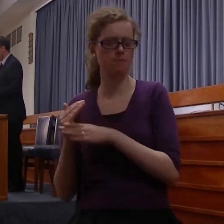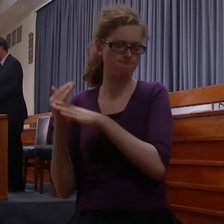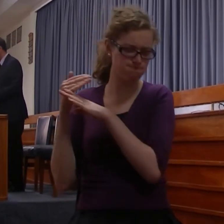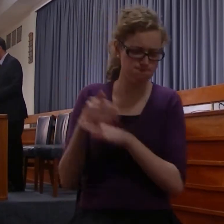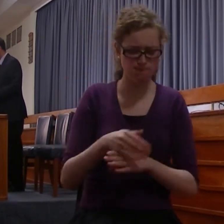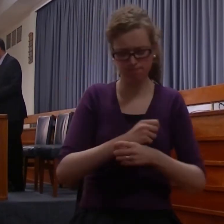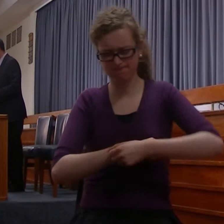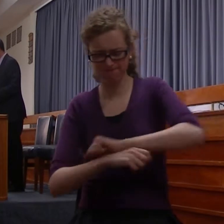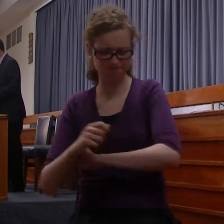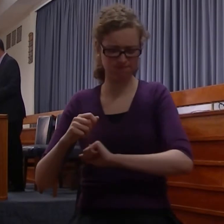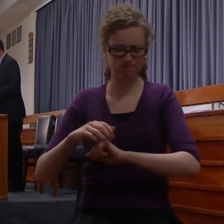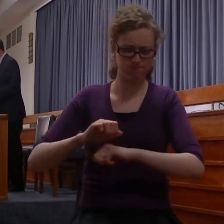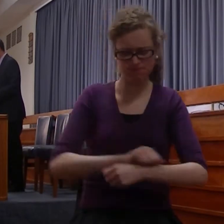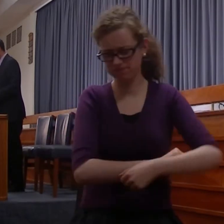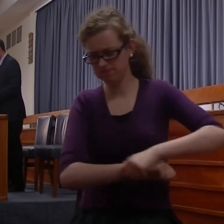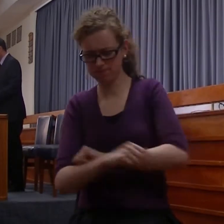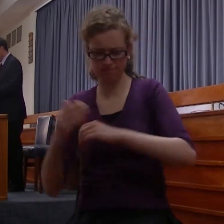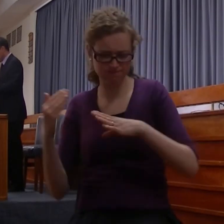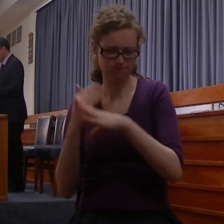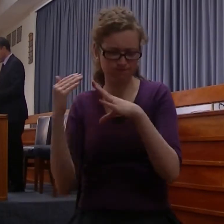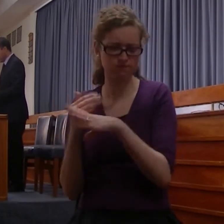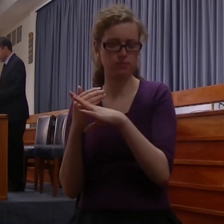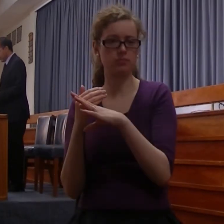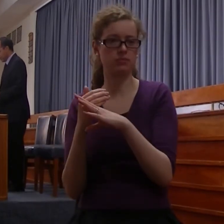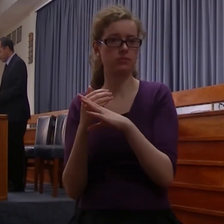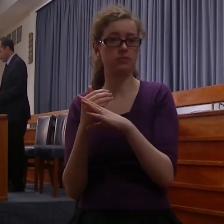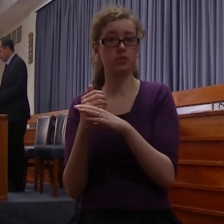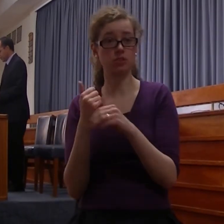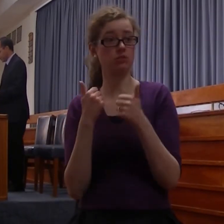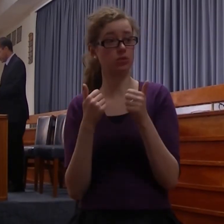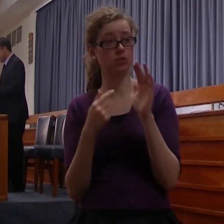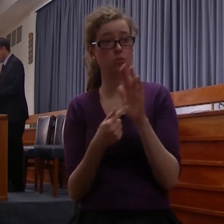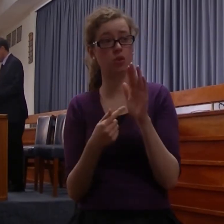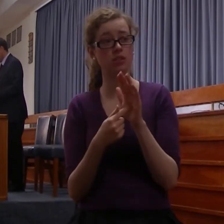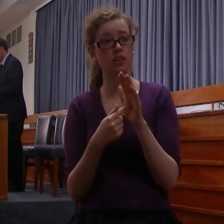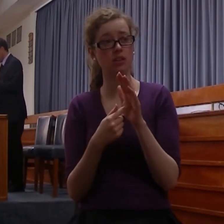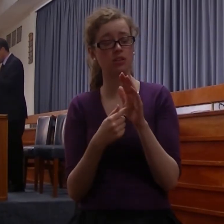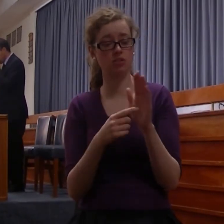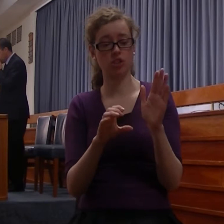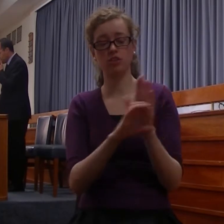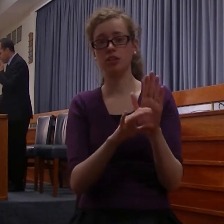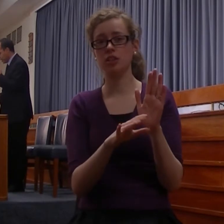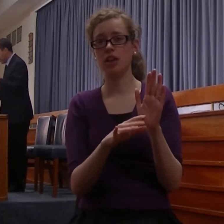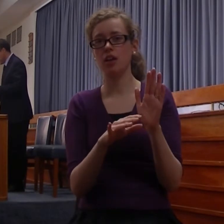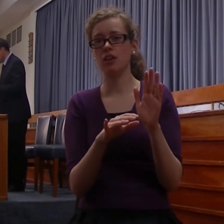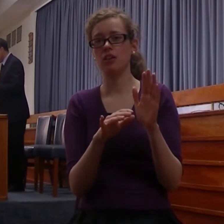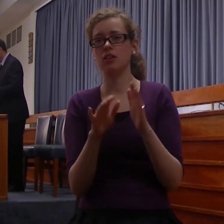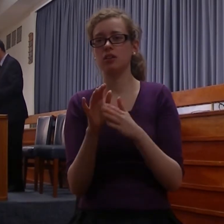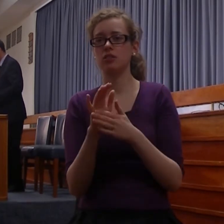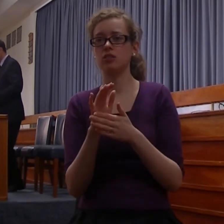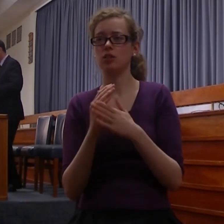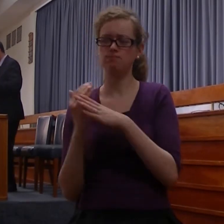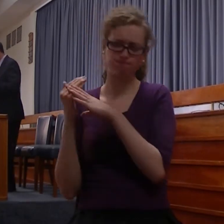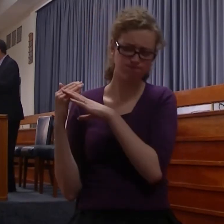great labor. They were involved in great labor, working very hard to serve the Lord Jesus Christ. And